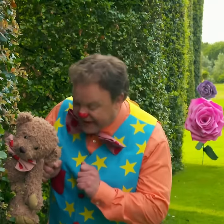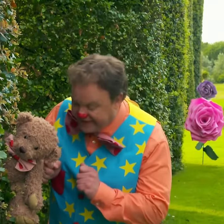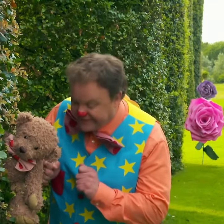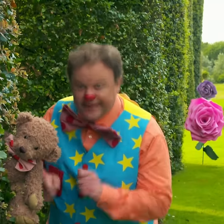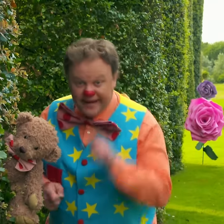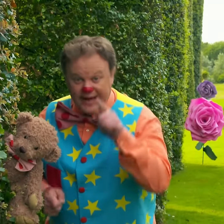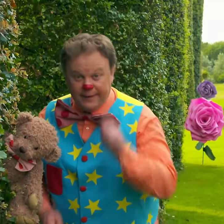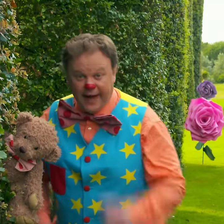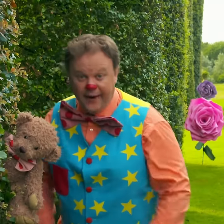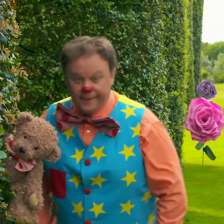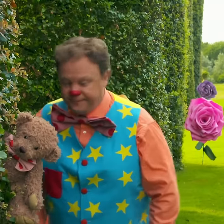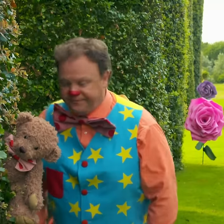Ted? Here we go.